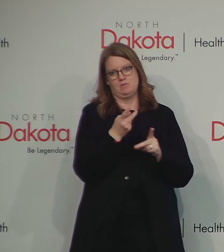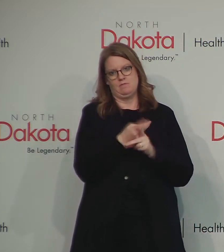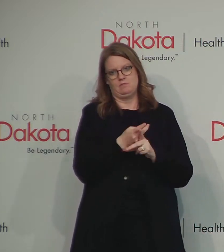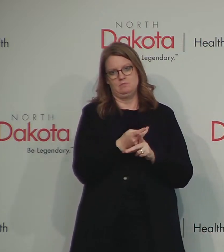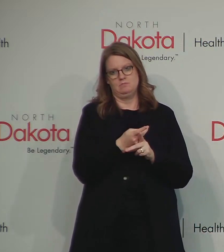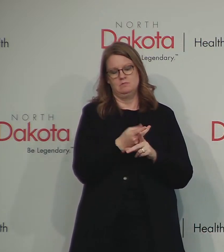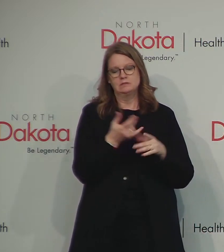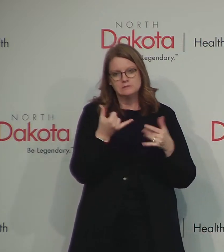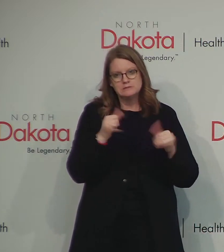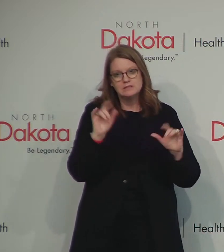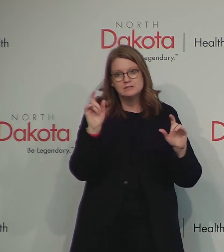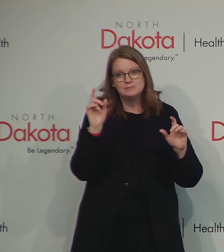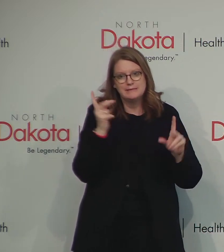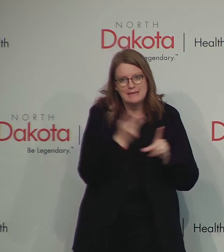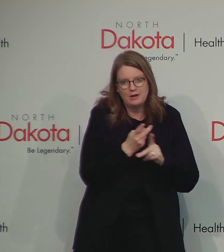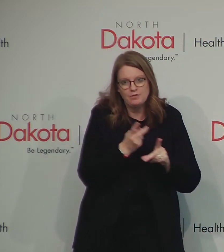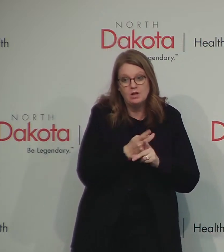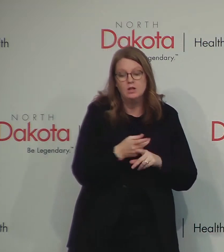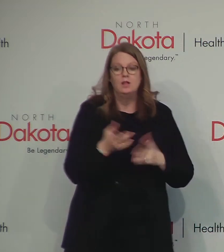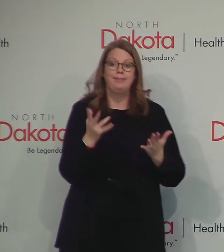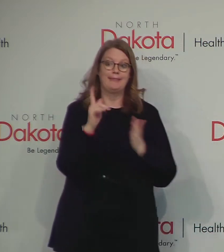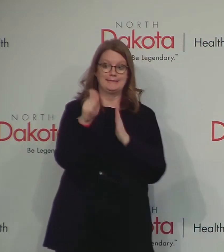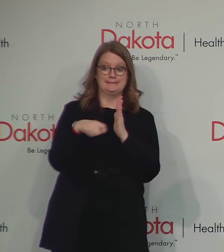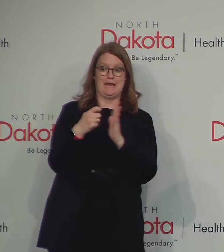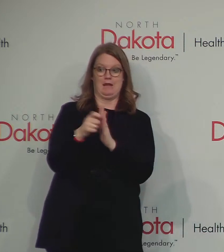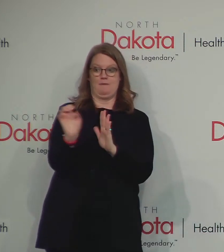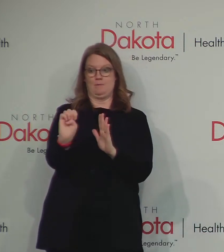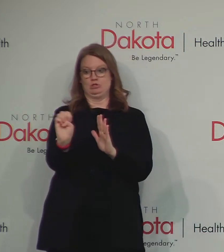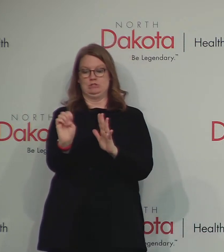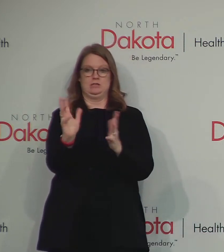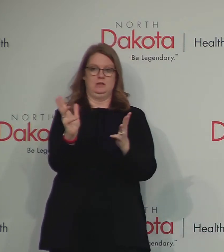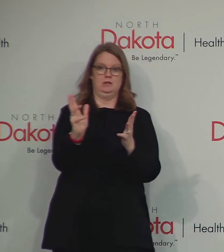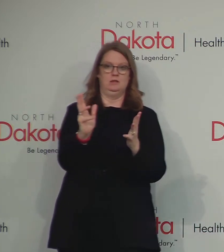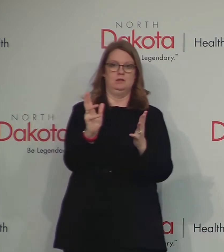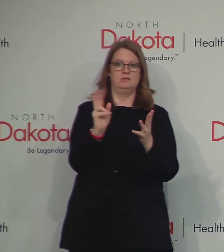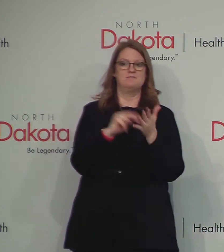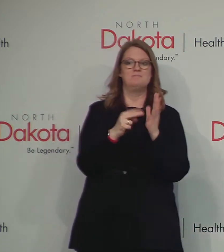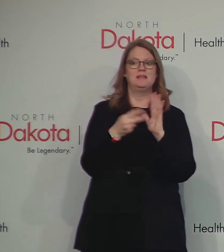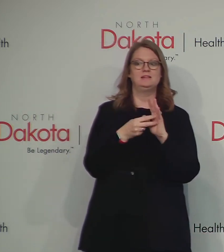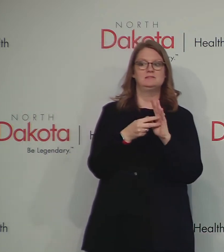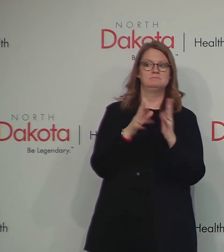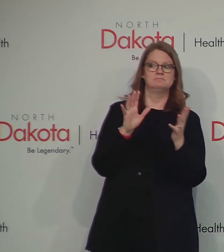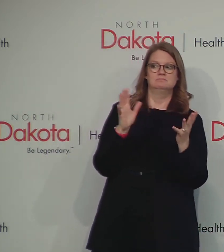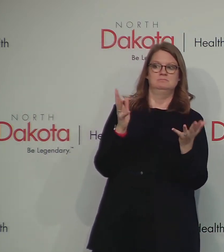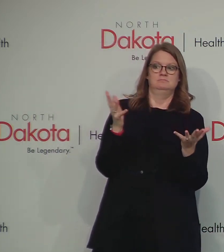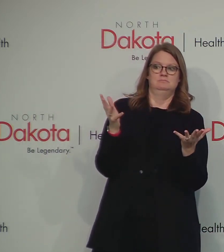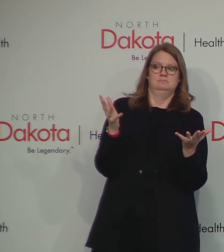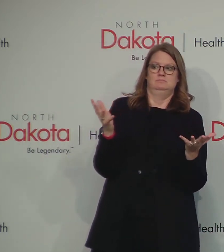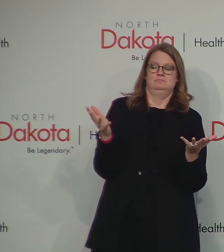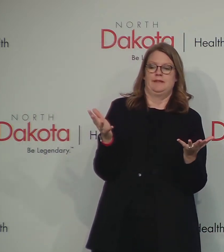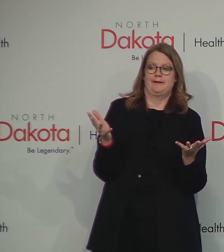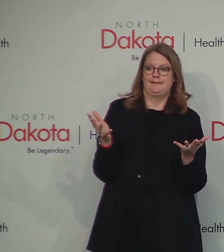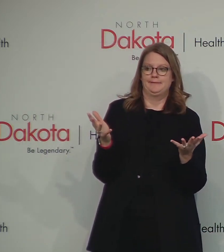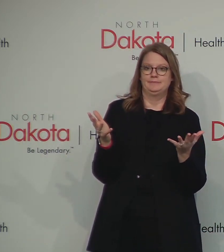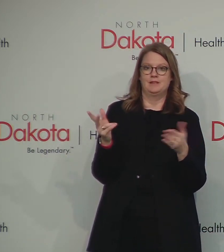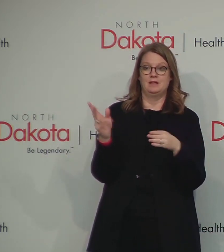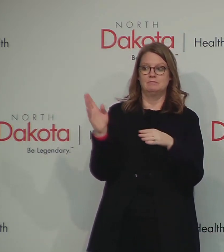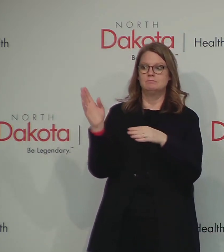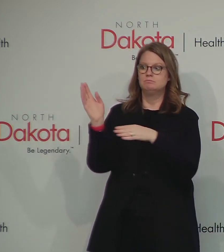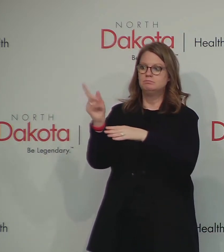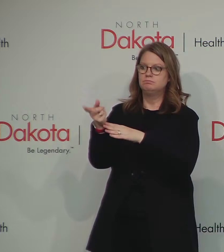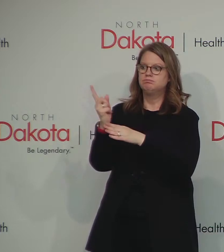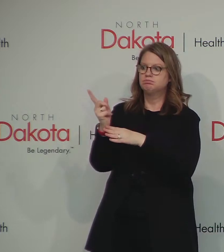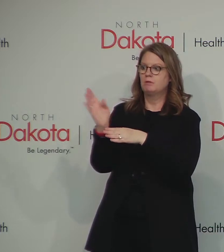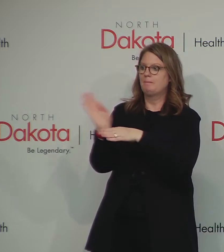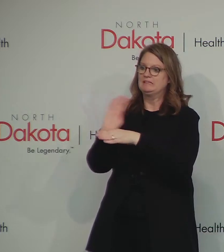that the state of emergency needs to translate into business closures. I mean,